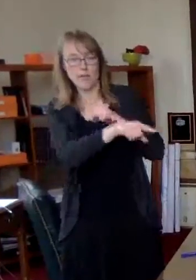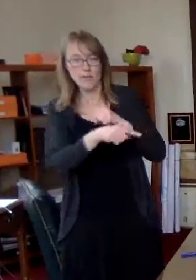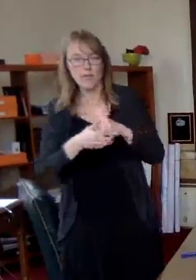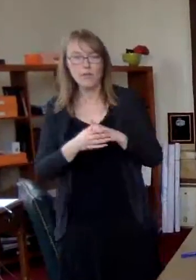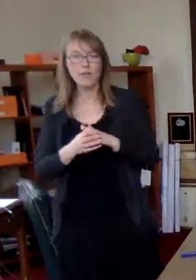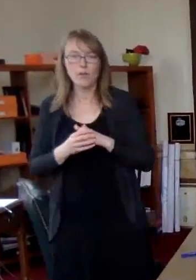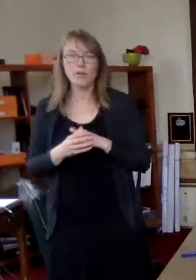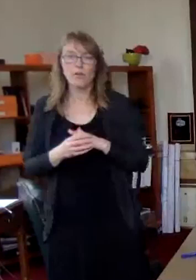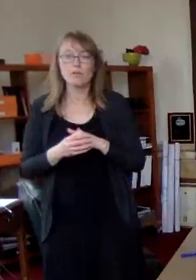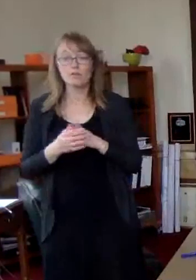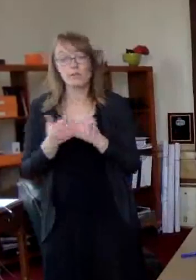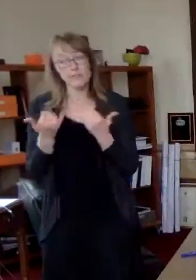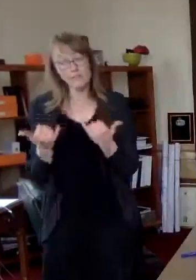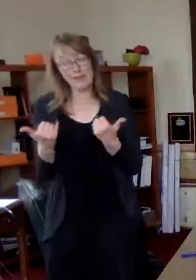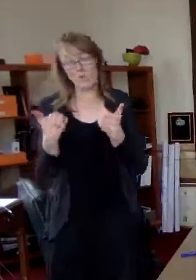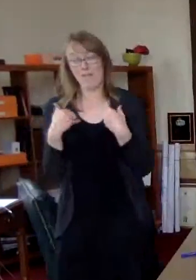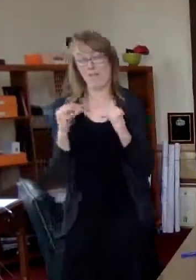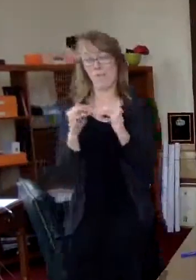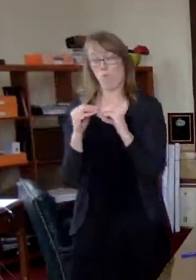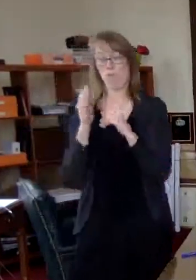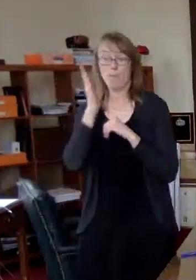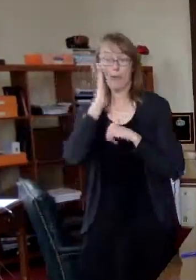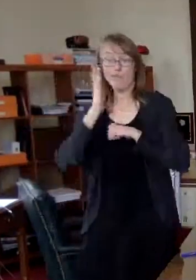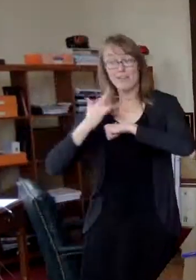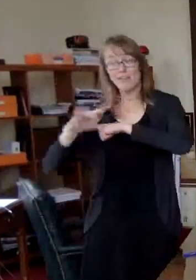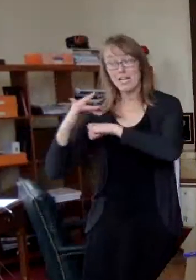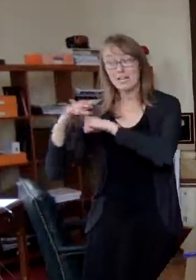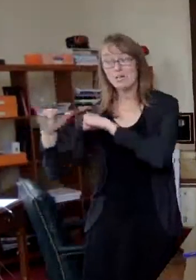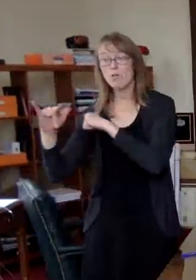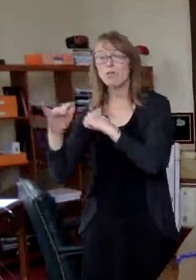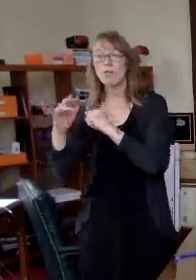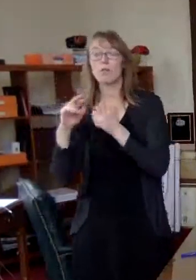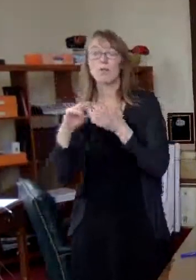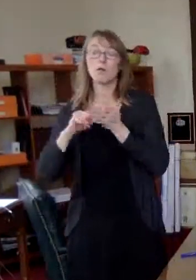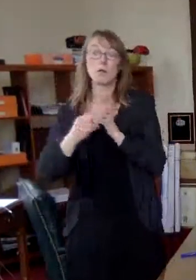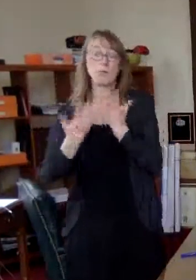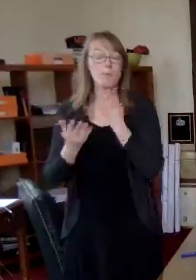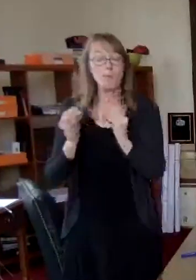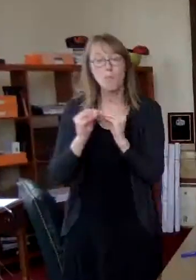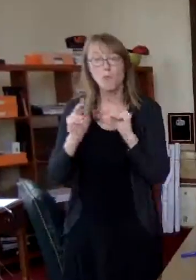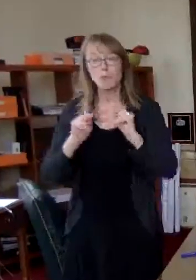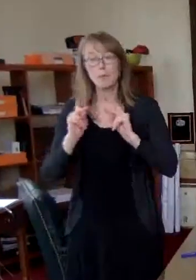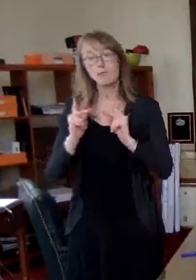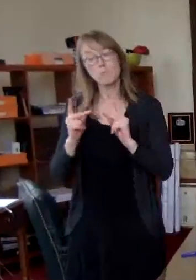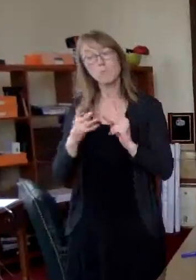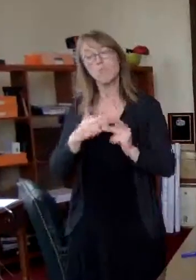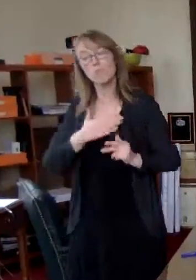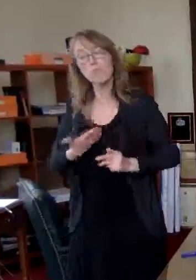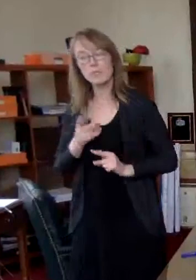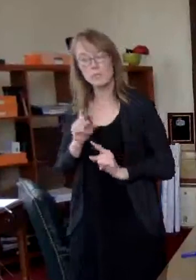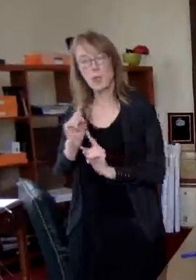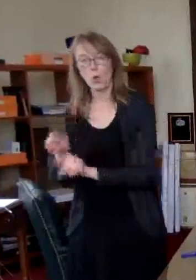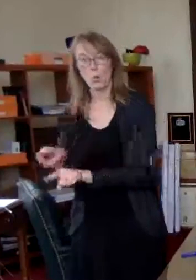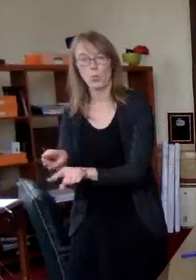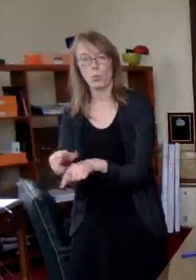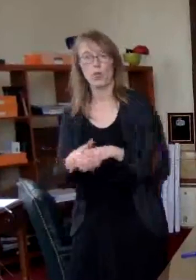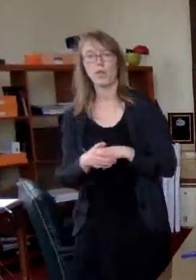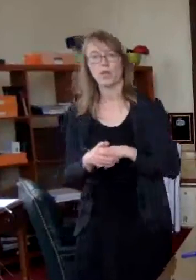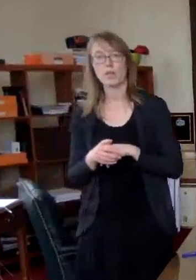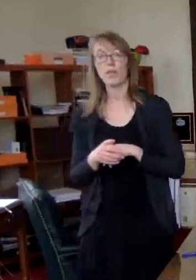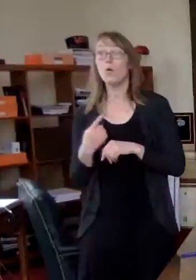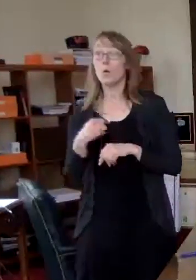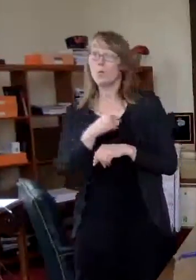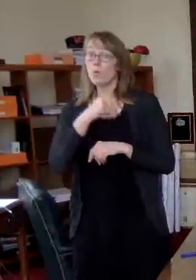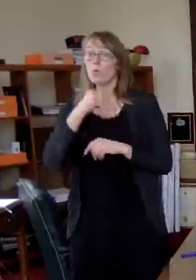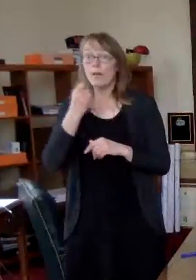shelter than previously. But we know that we have to be prepared for healthy homeless individuals to have shelter, for anyone